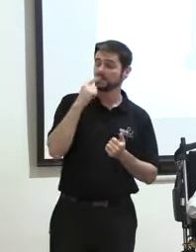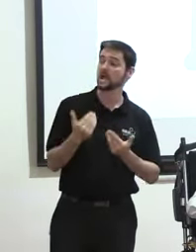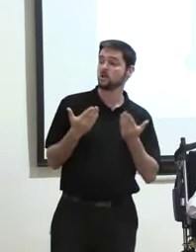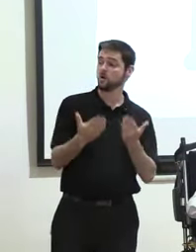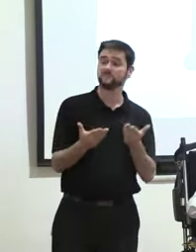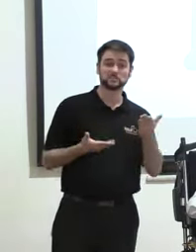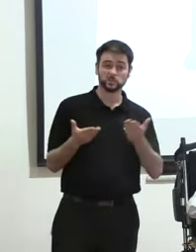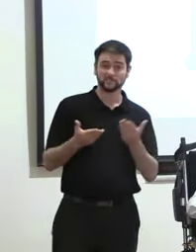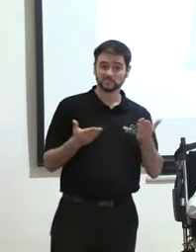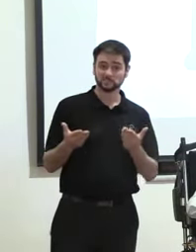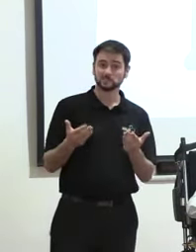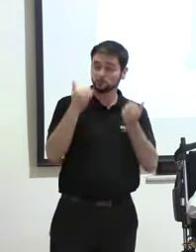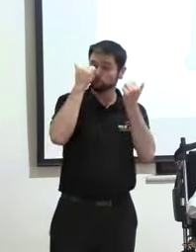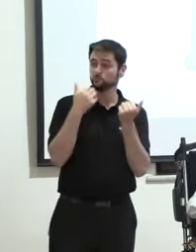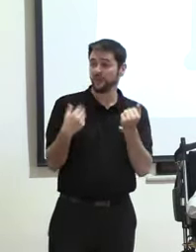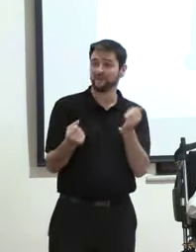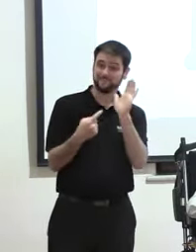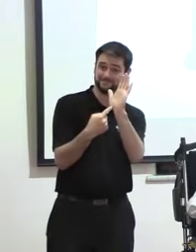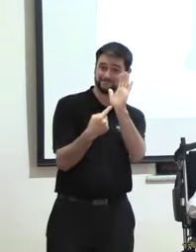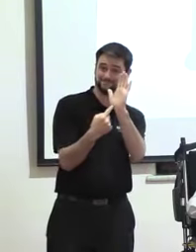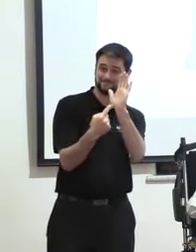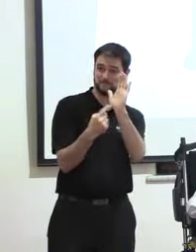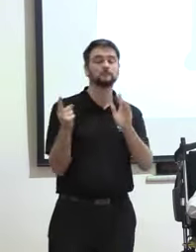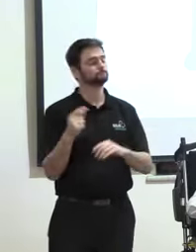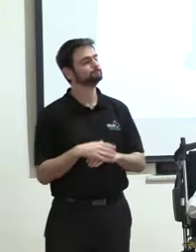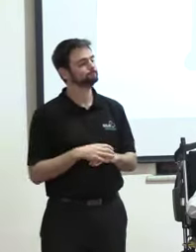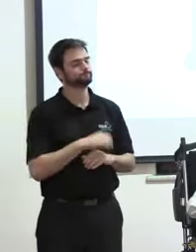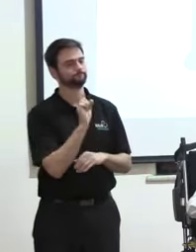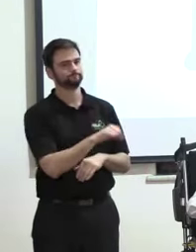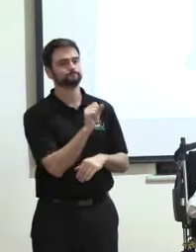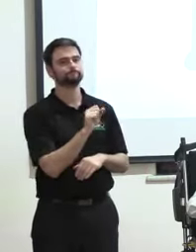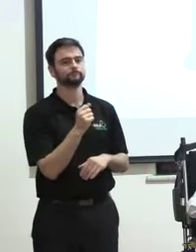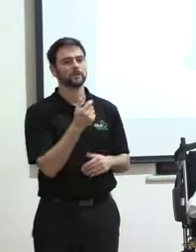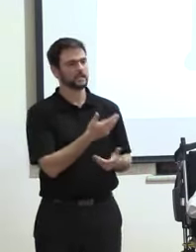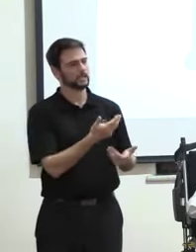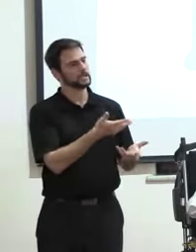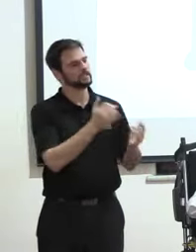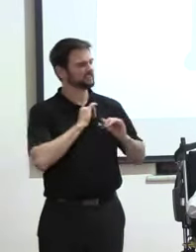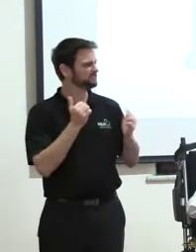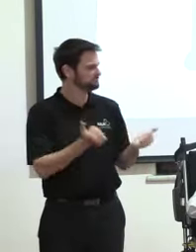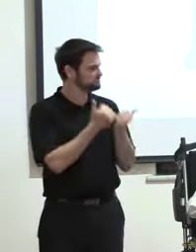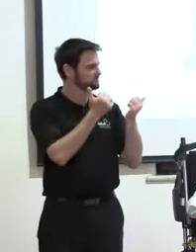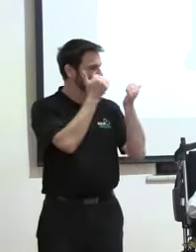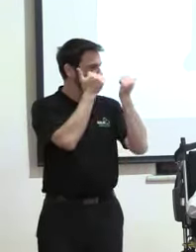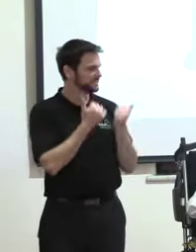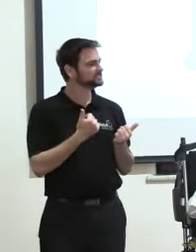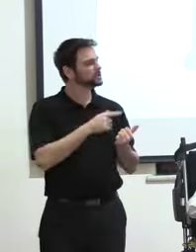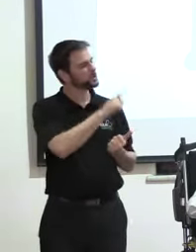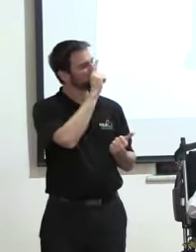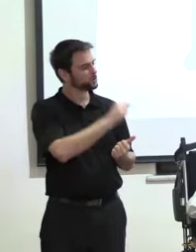evidence that they can do that, and the NDIS has said, yes, we believe you've given us enough evidence that you can offer